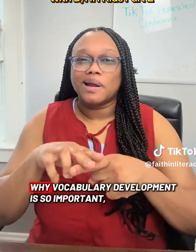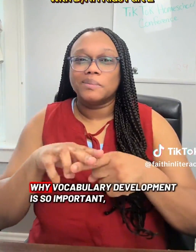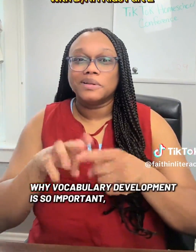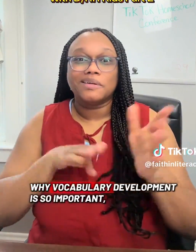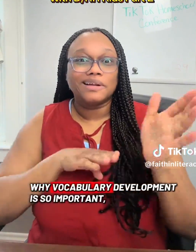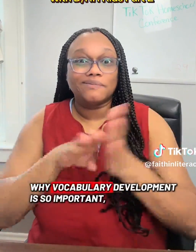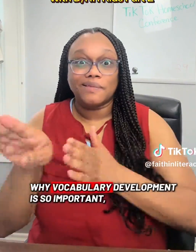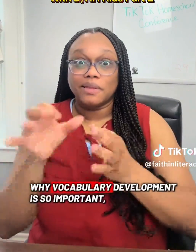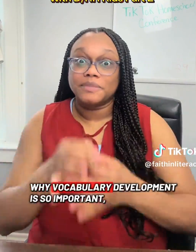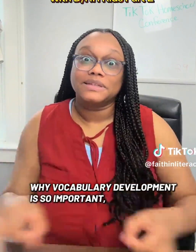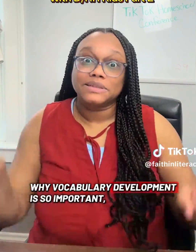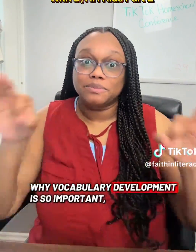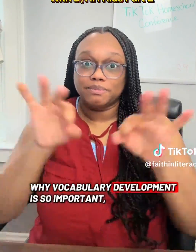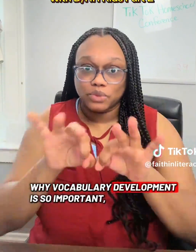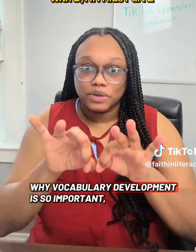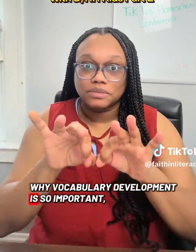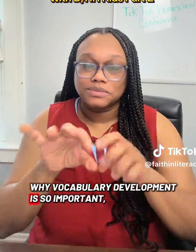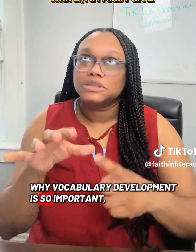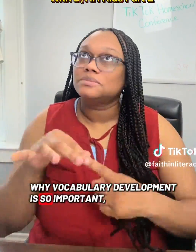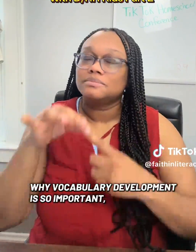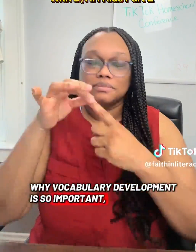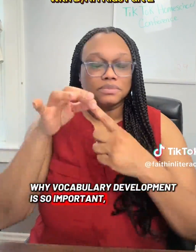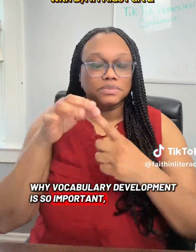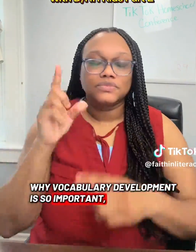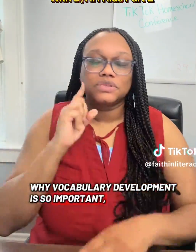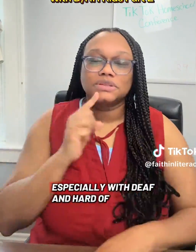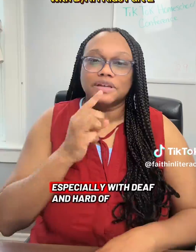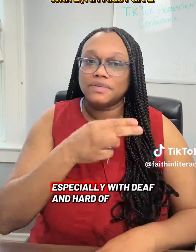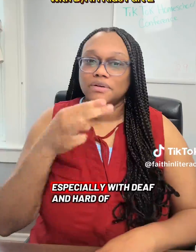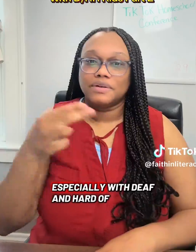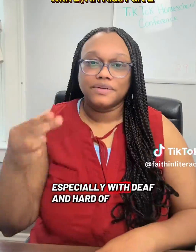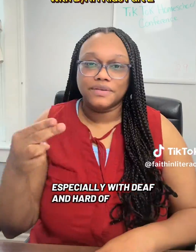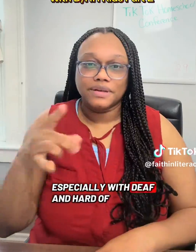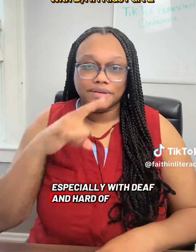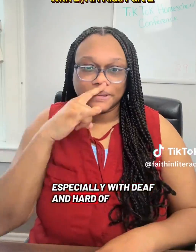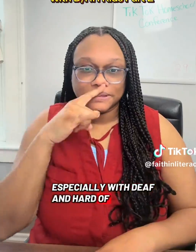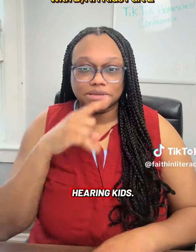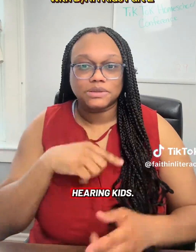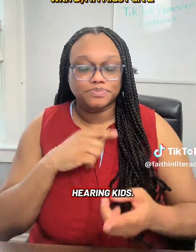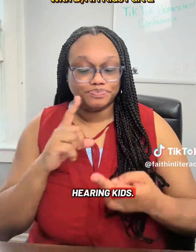why vocabulary development is so important, especially with deaf and hard of hearing kids.